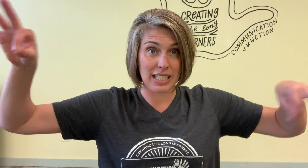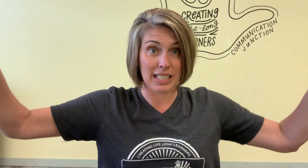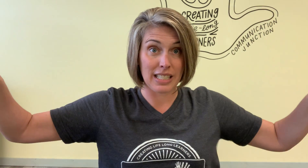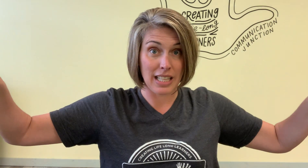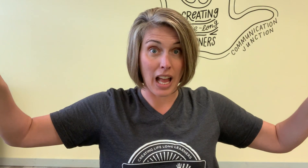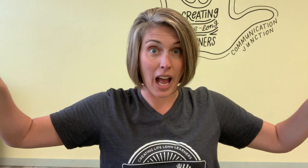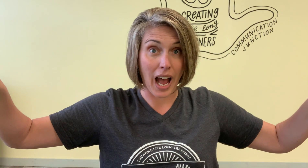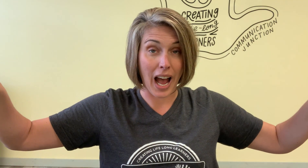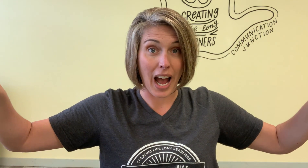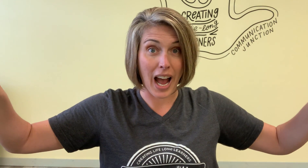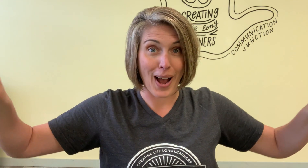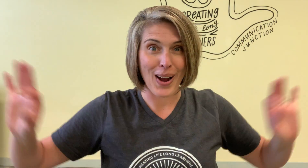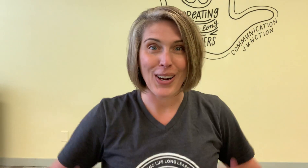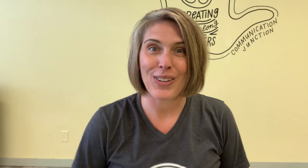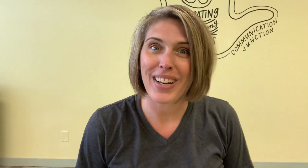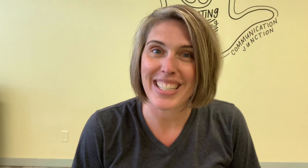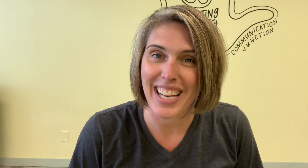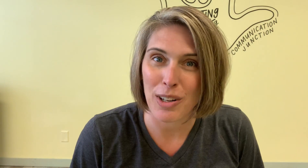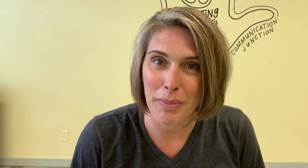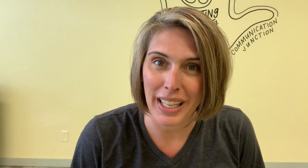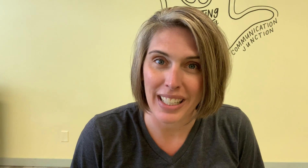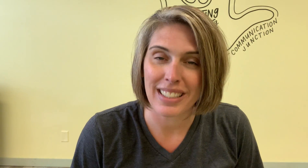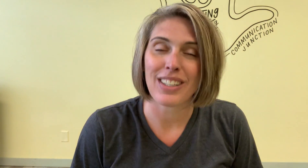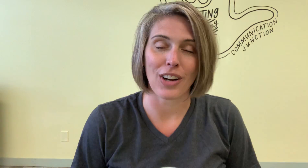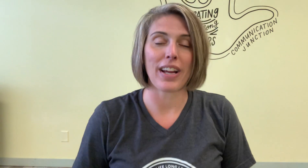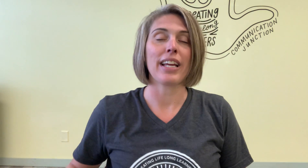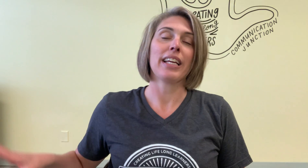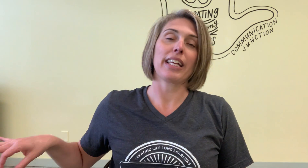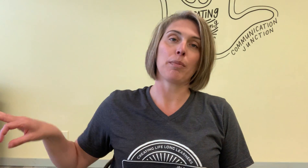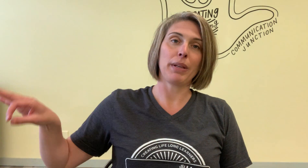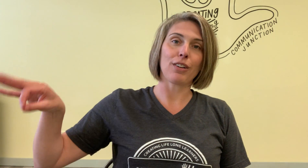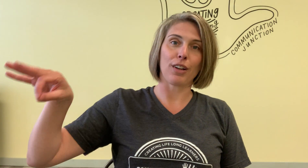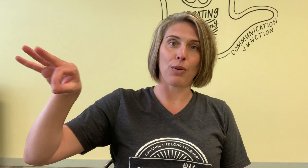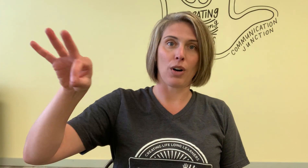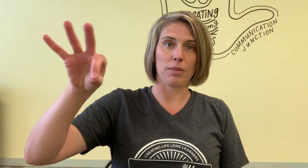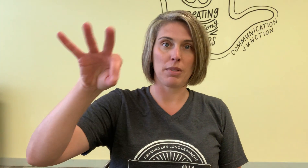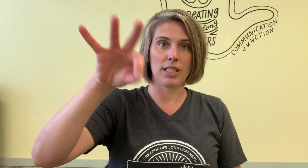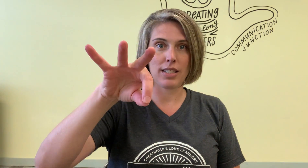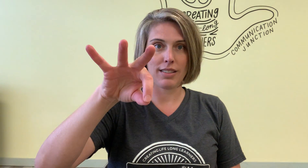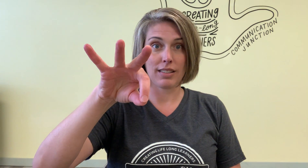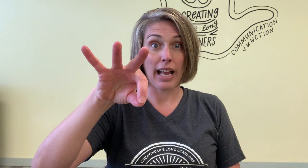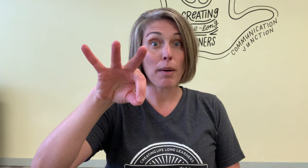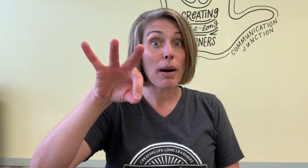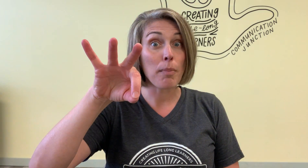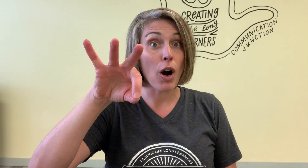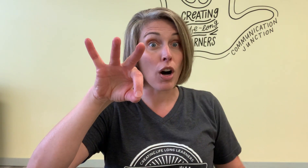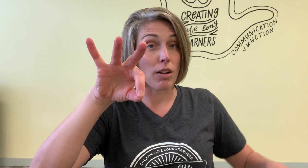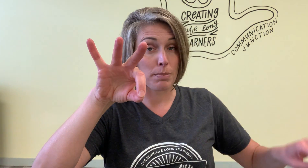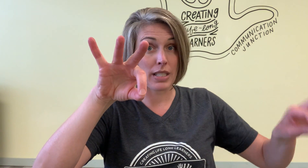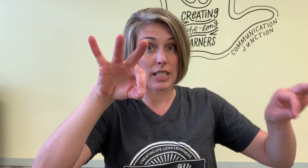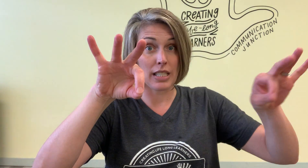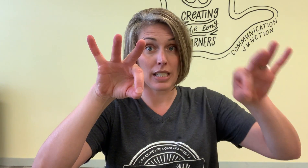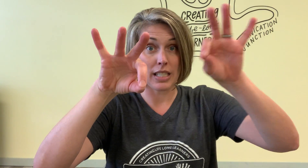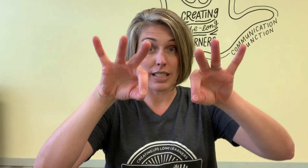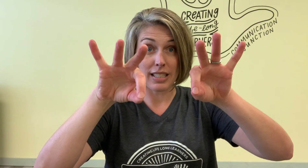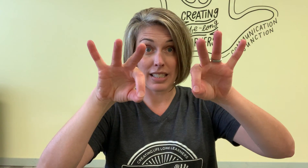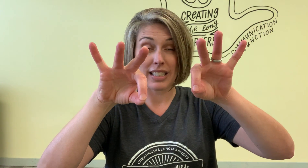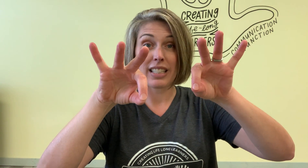Bzzz. Are you ready to help me? All right, get Peter on the wall. Bzzz. How about Paul? Bzzz. Here